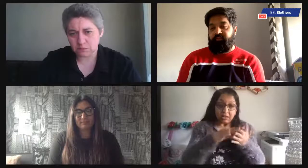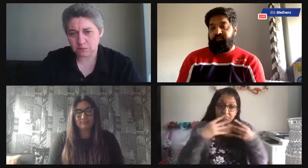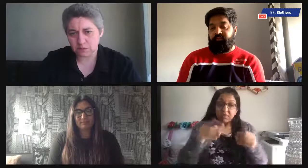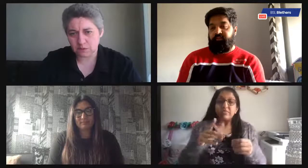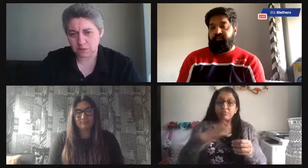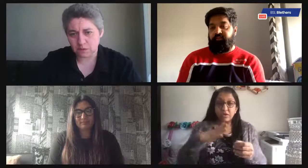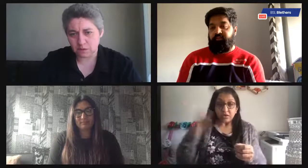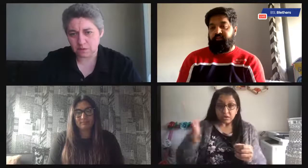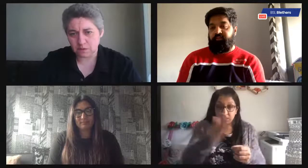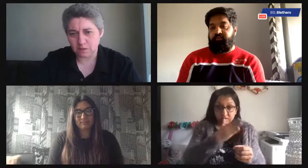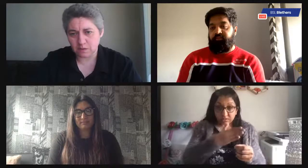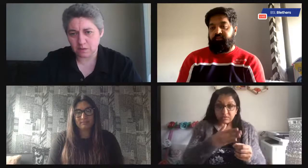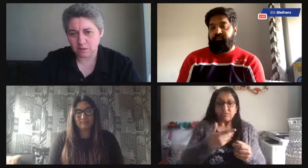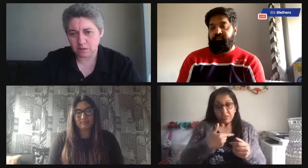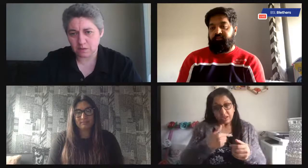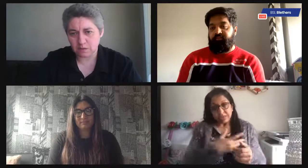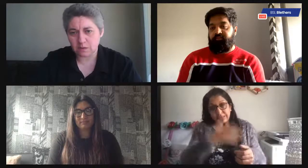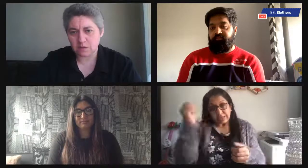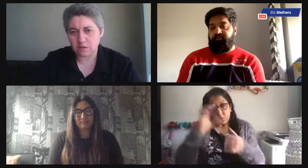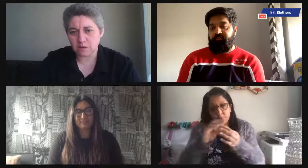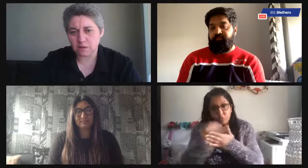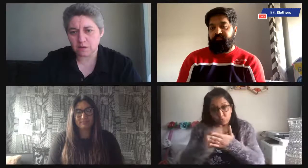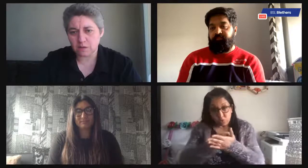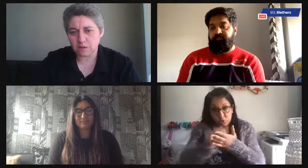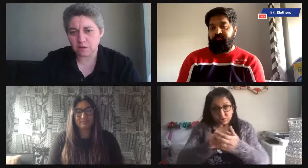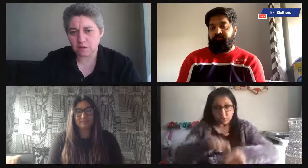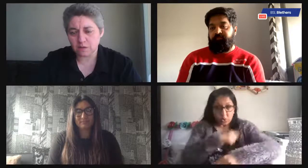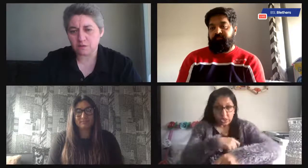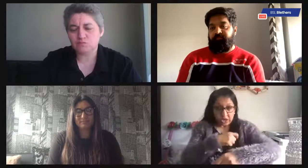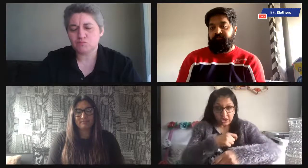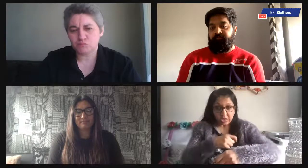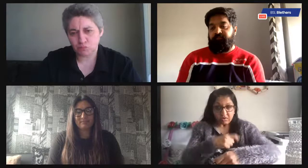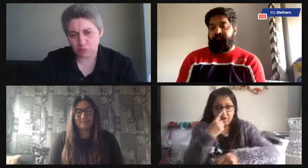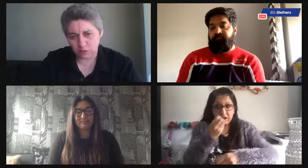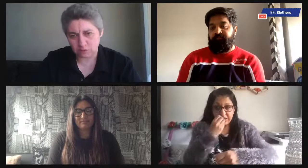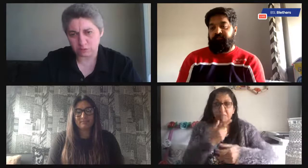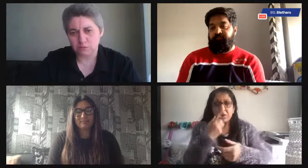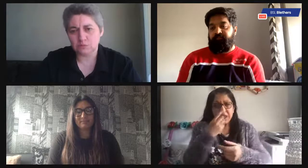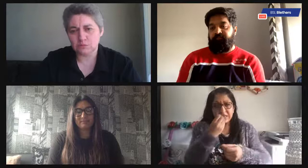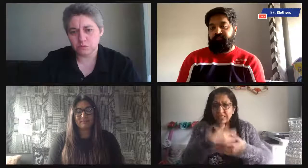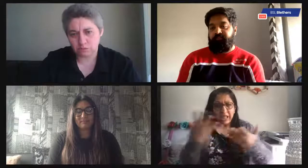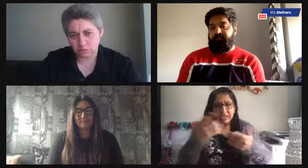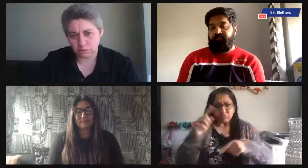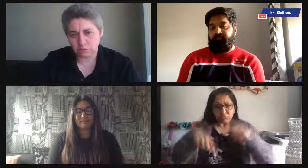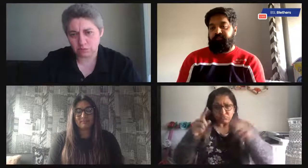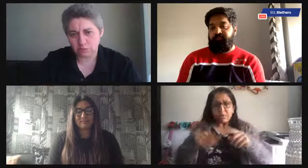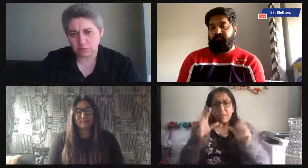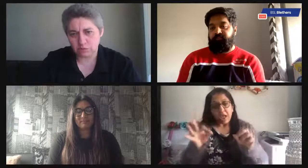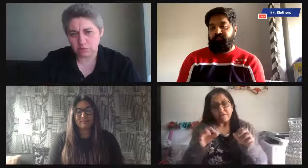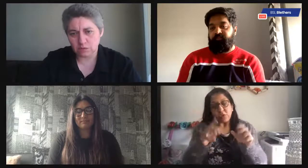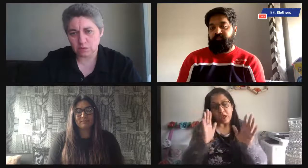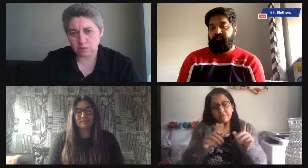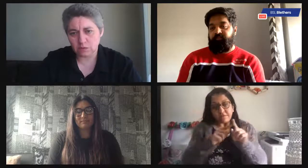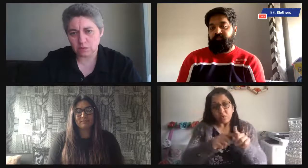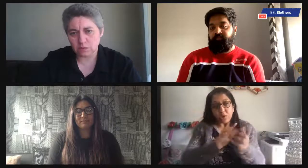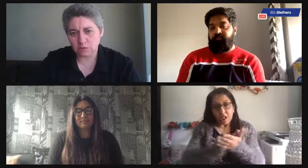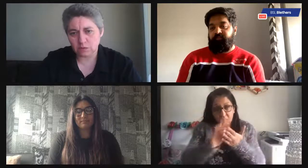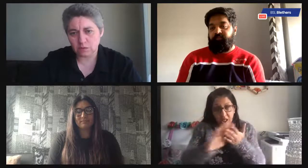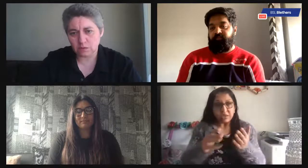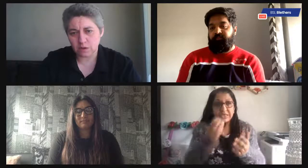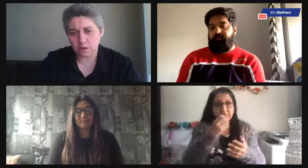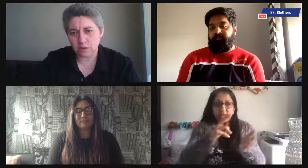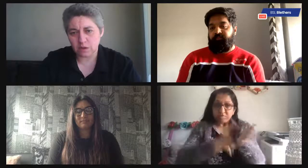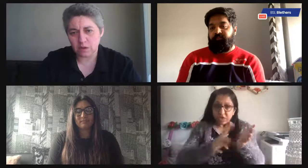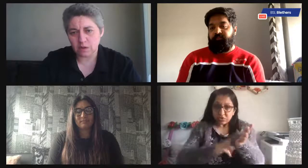is throat's cut, and then the blood is exsanguinated from there, and then the meat is cleaned,